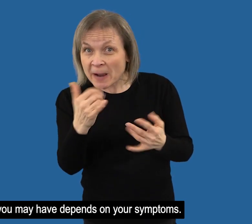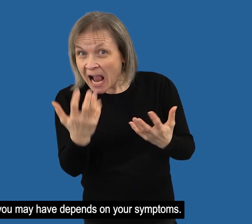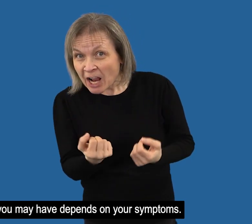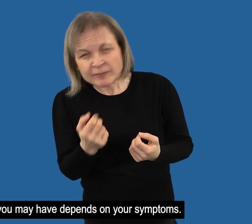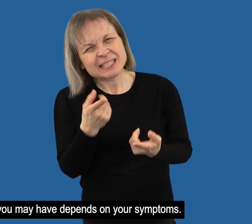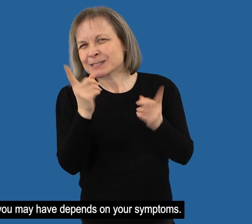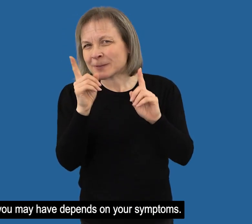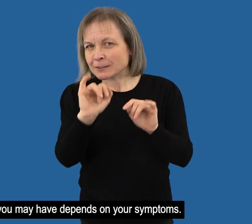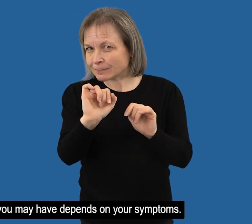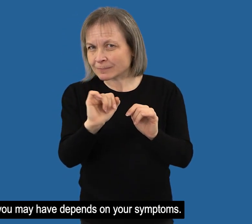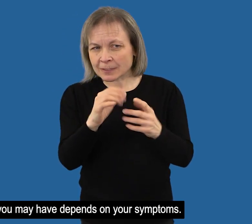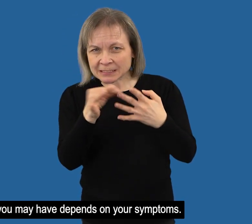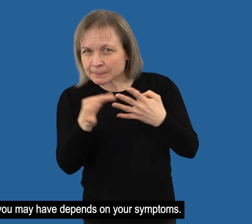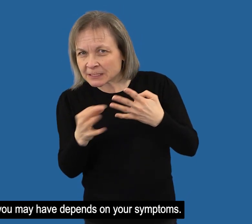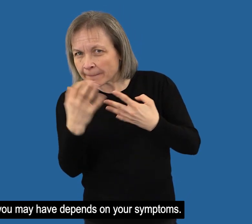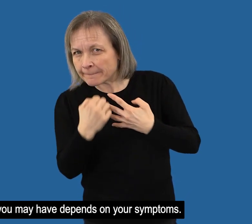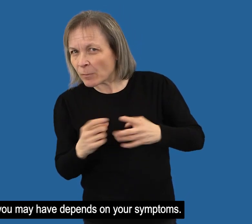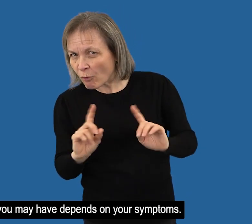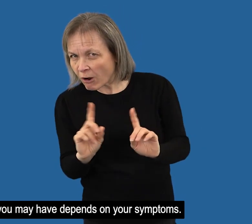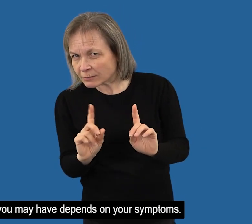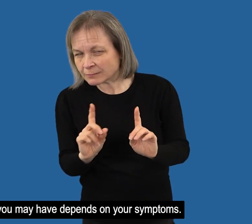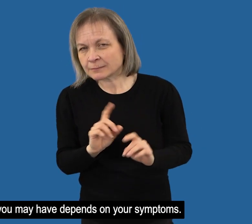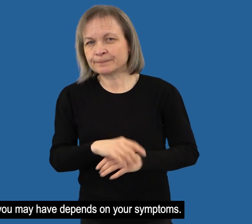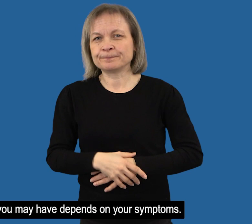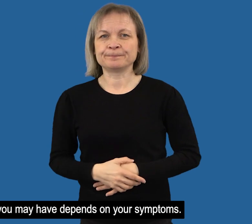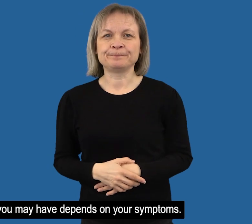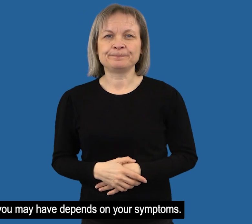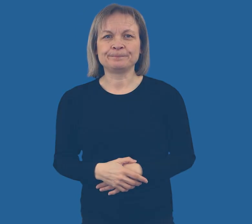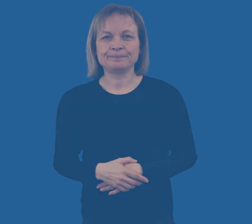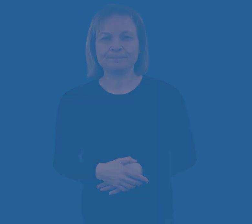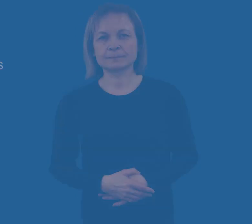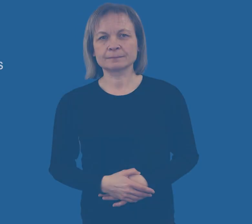the type of scan you may have depends on your symptoms.